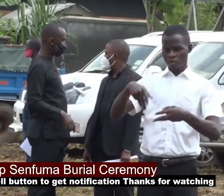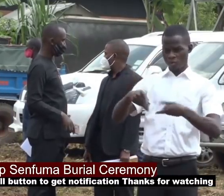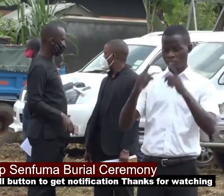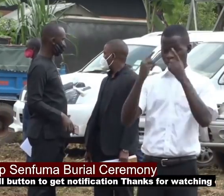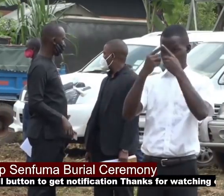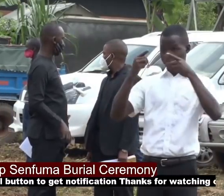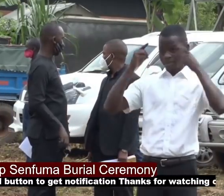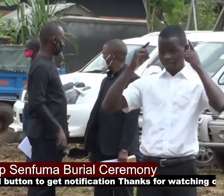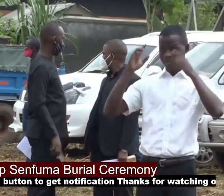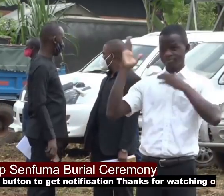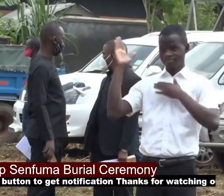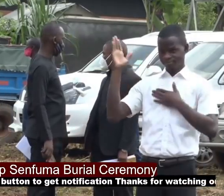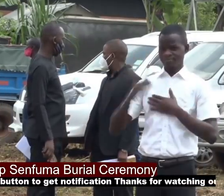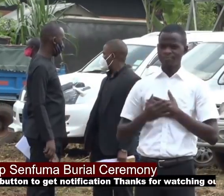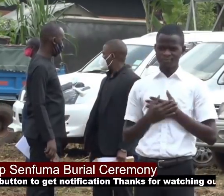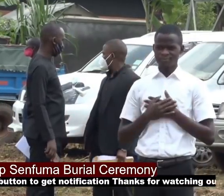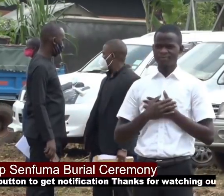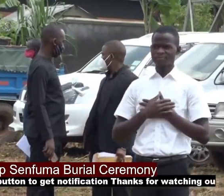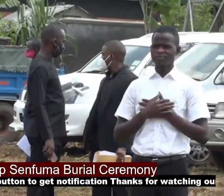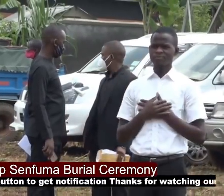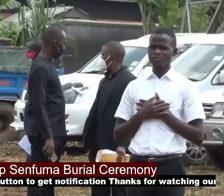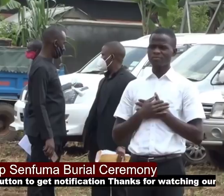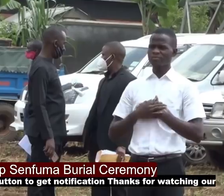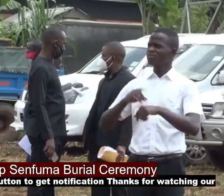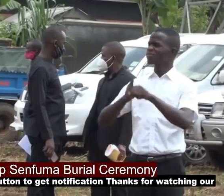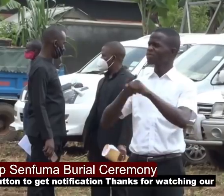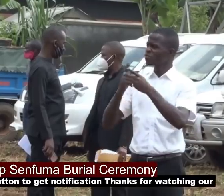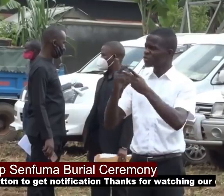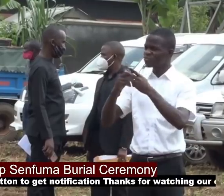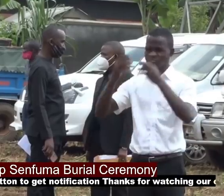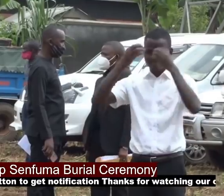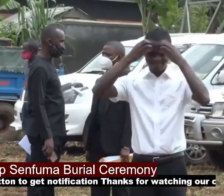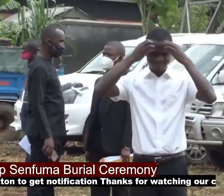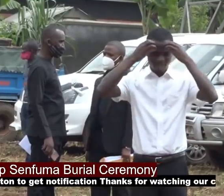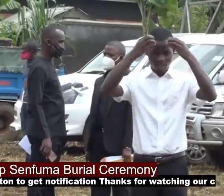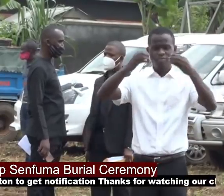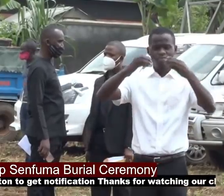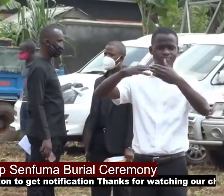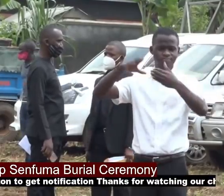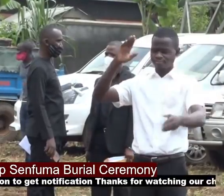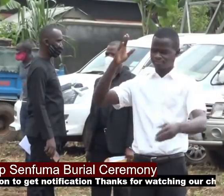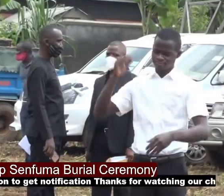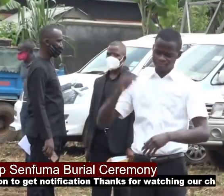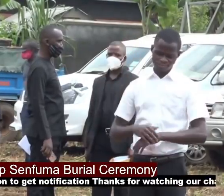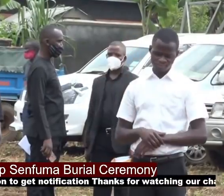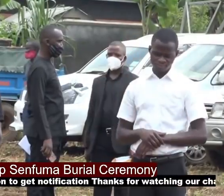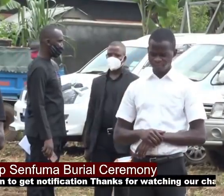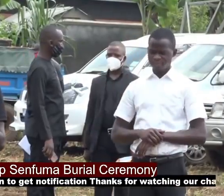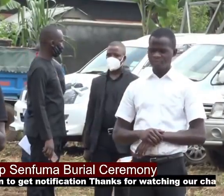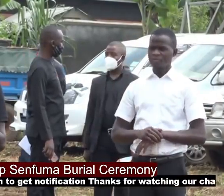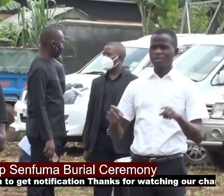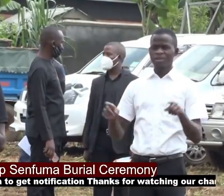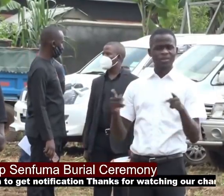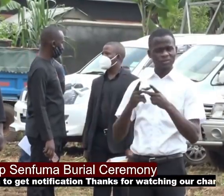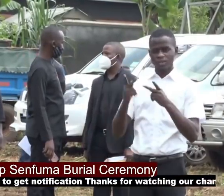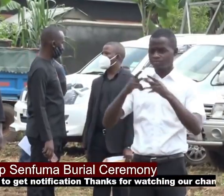Makerere. Nali mulalunyo. I was so crazy and